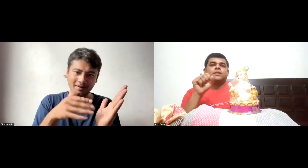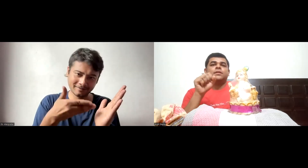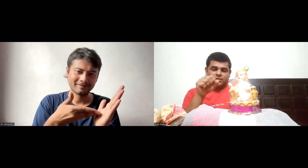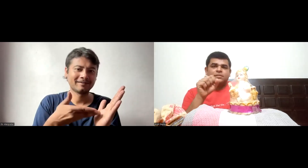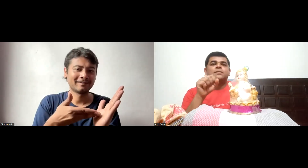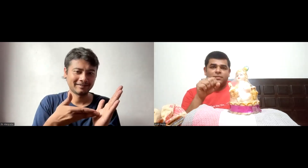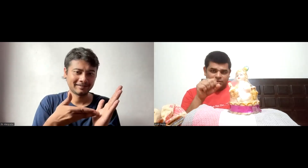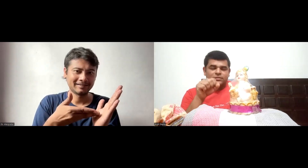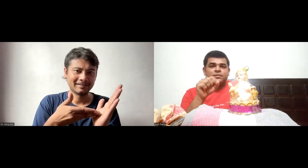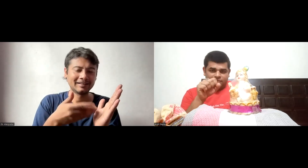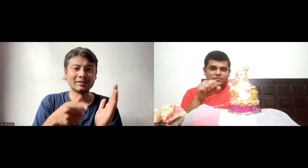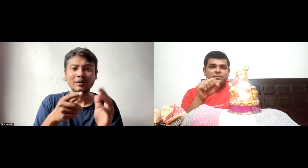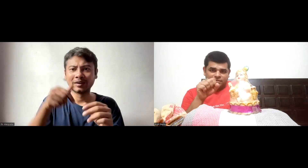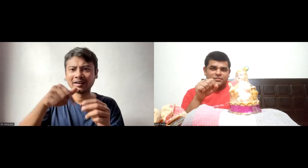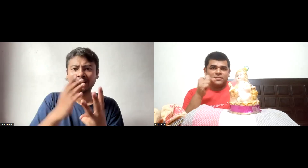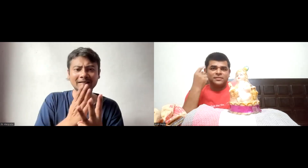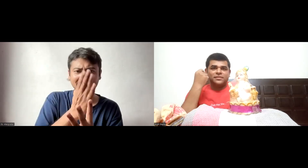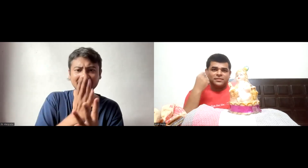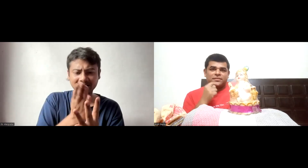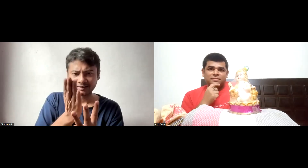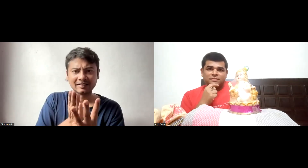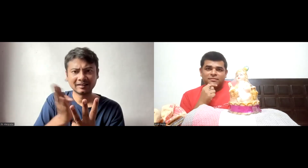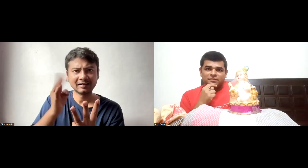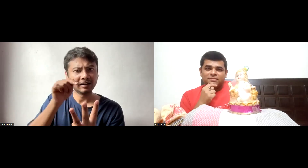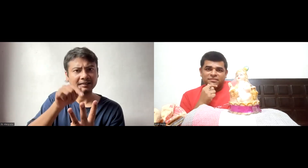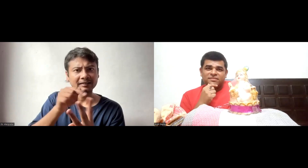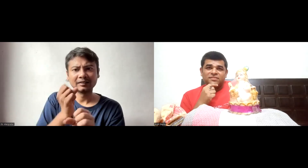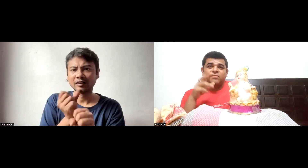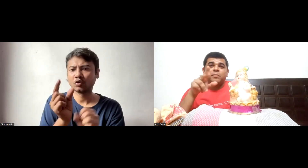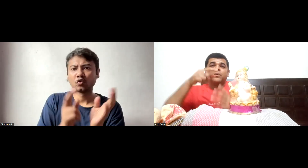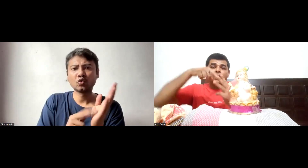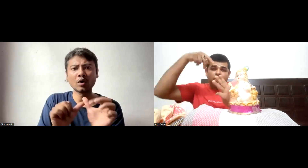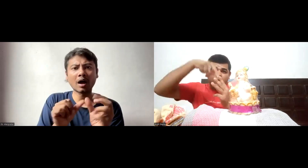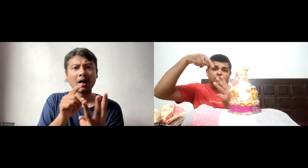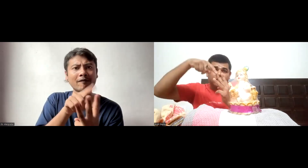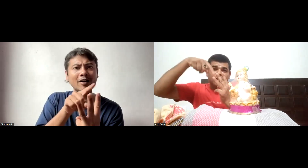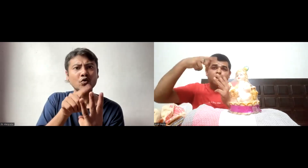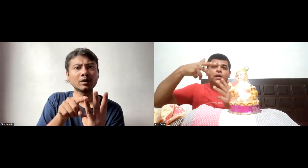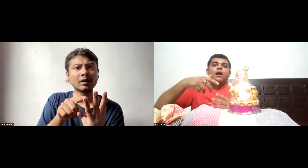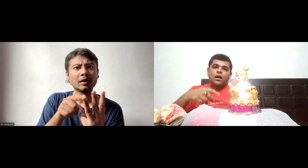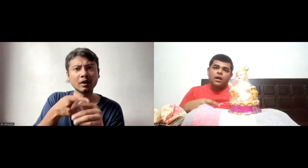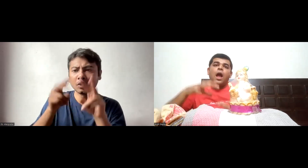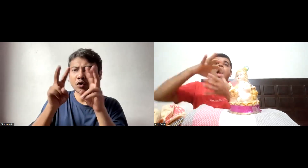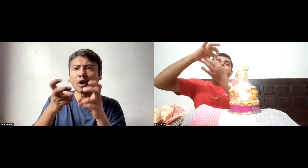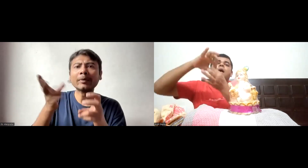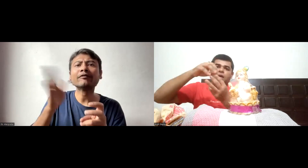only. So this picture you can see there, and all the three women are actually the three